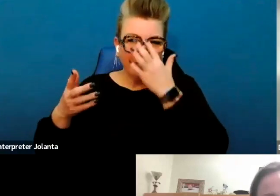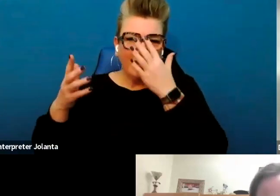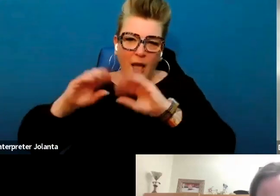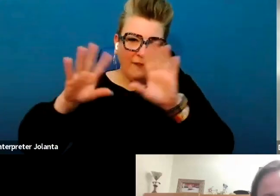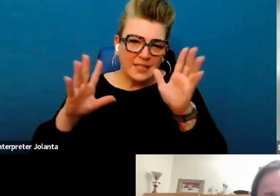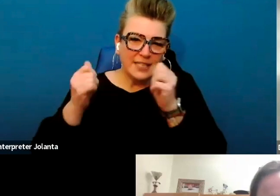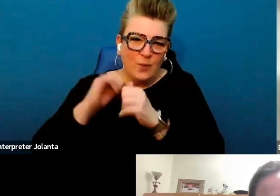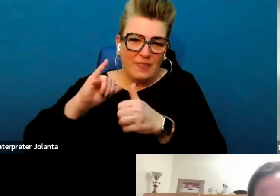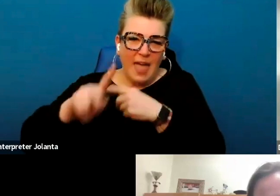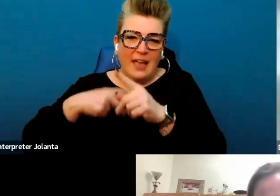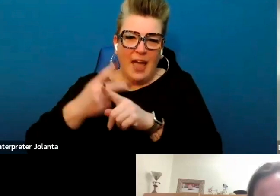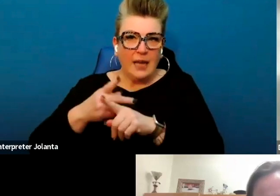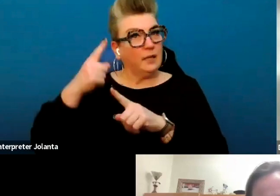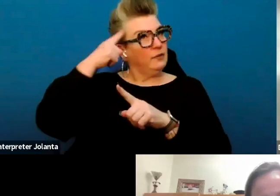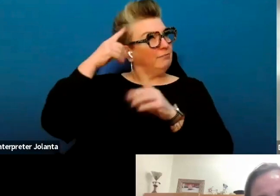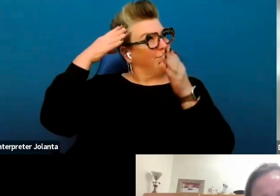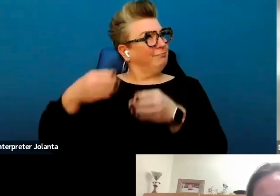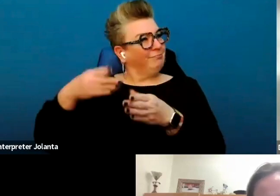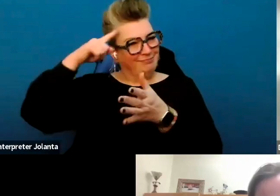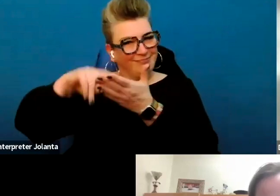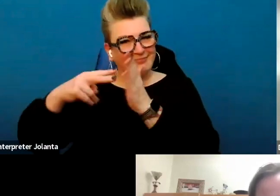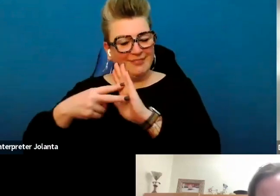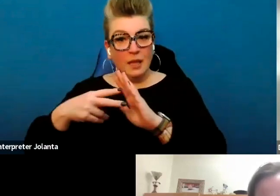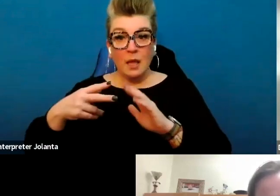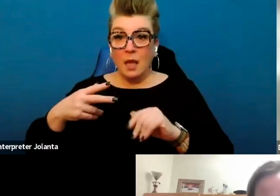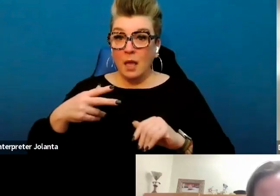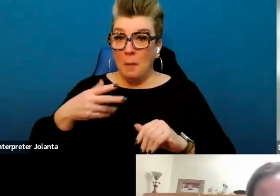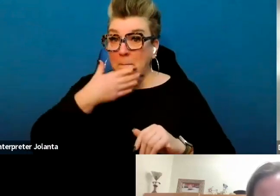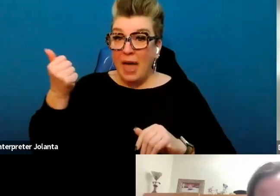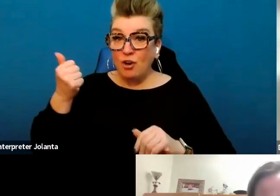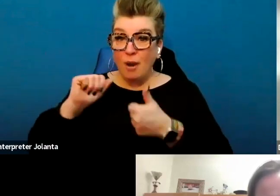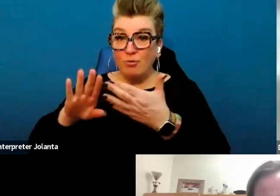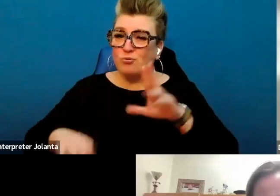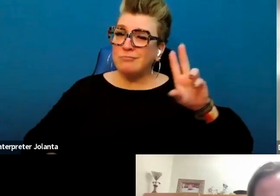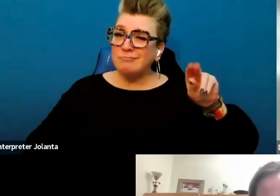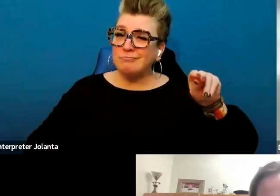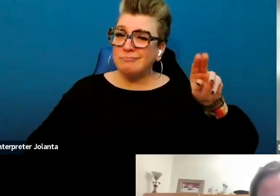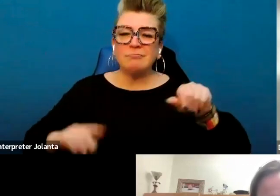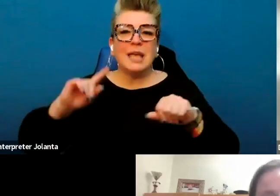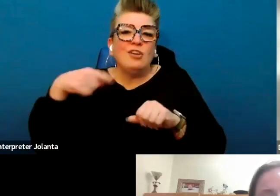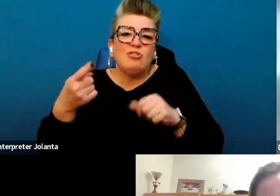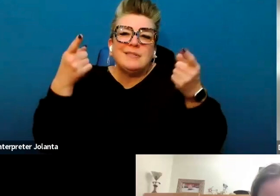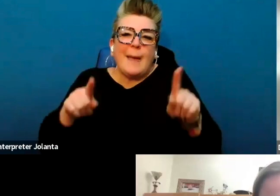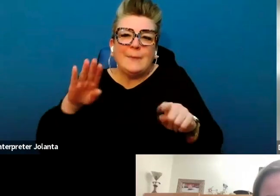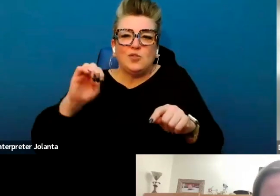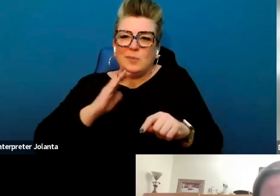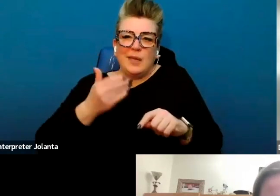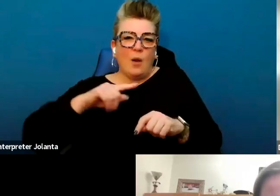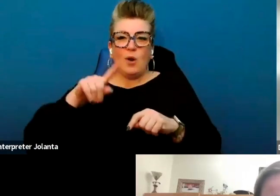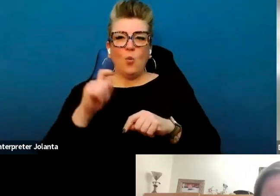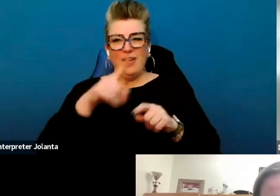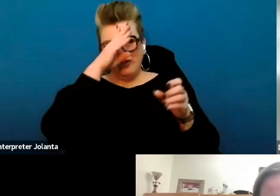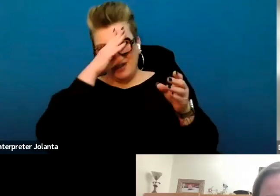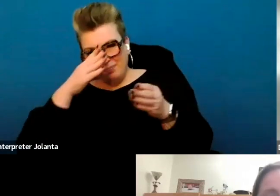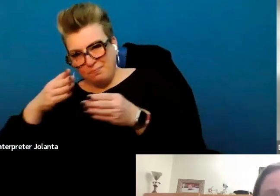way. I'm not saying it's a better approach. It's approach that we take because of the questions we have.